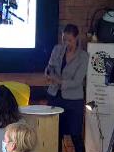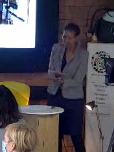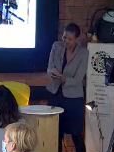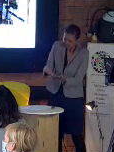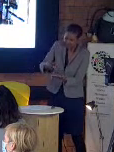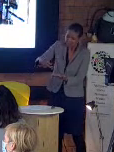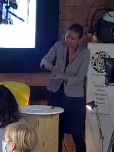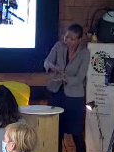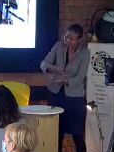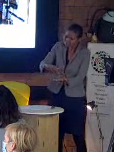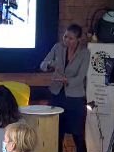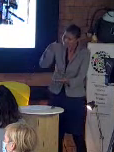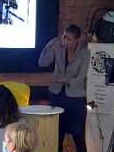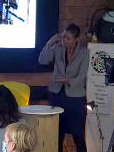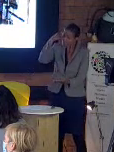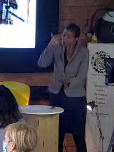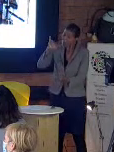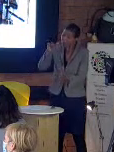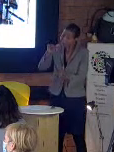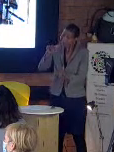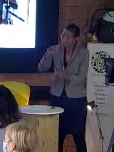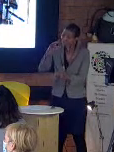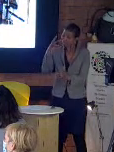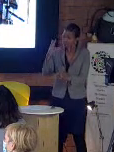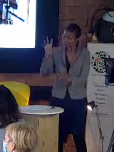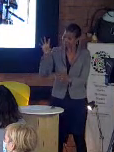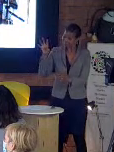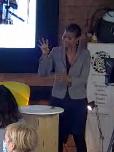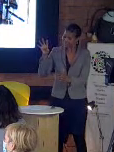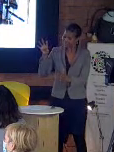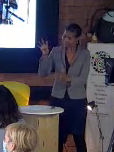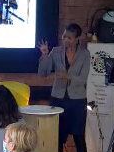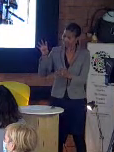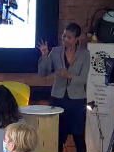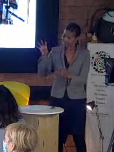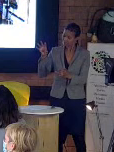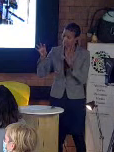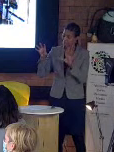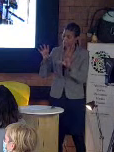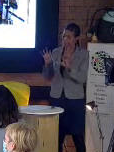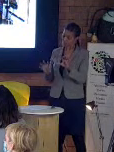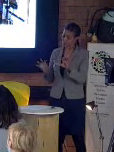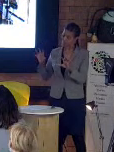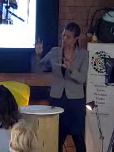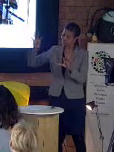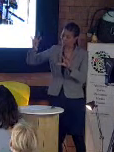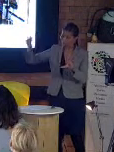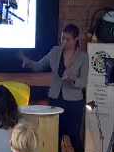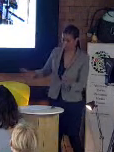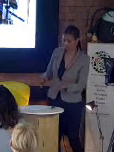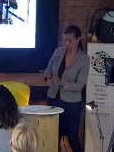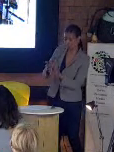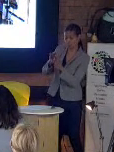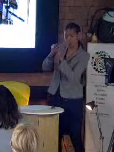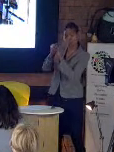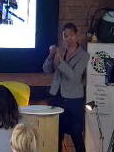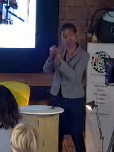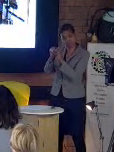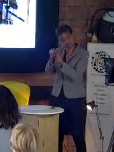sort of put the illustrations on like a 3D object or a 3D background or sculptures or things like that? Did you get that,